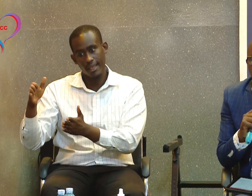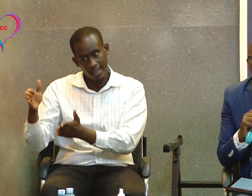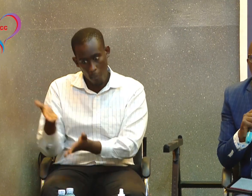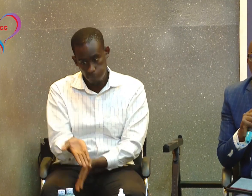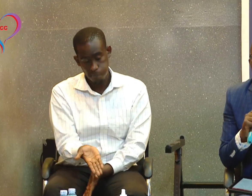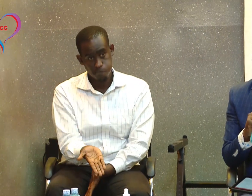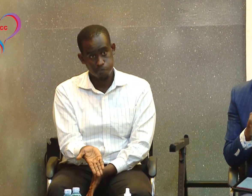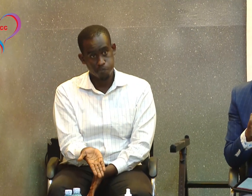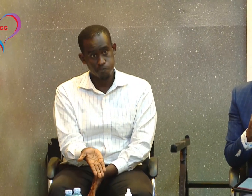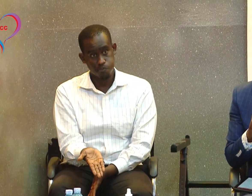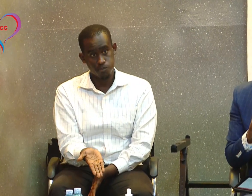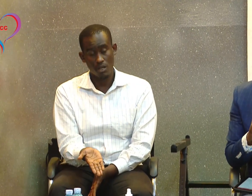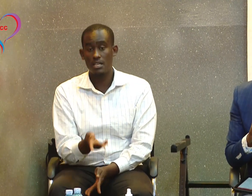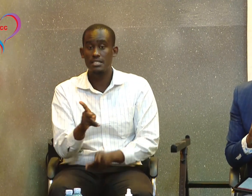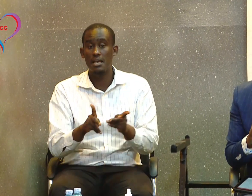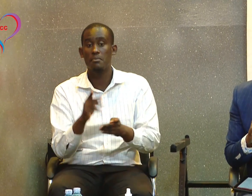Some of you think you came here to visit.